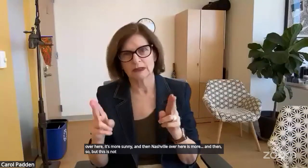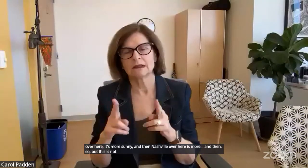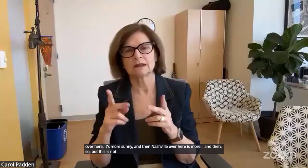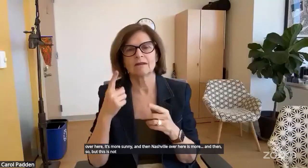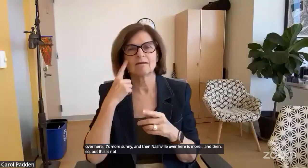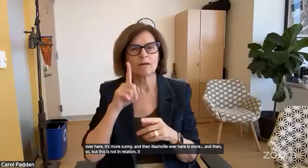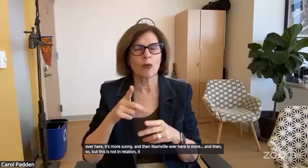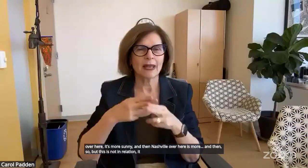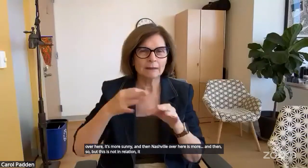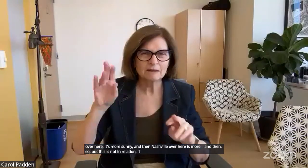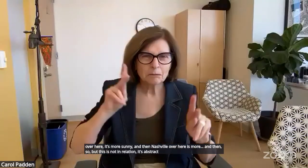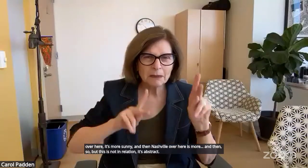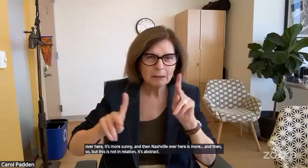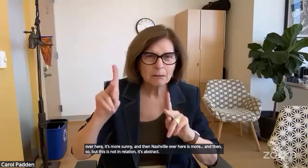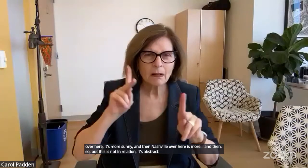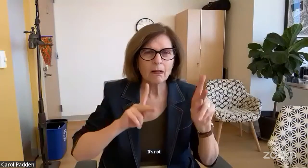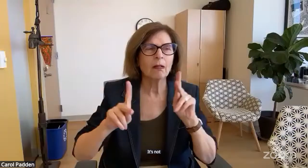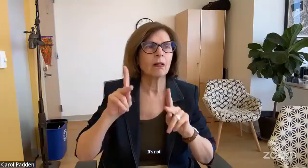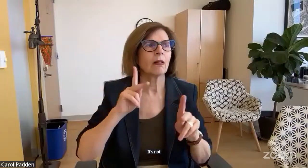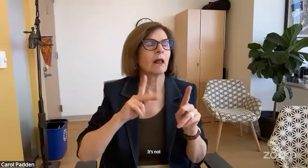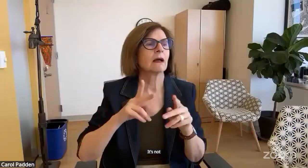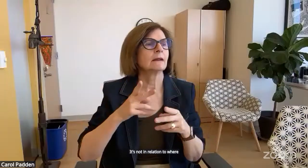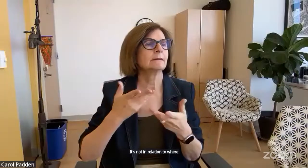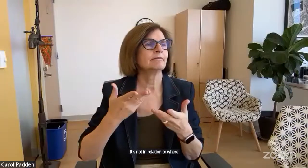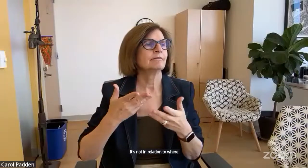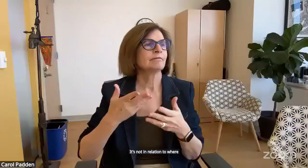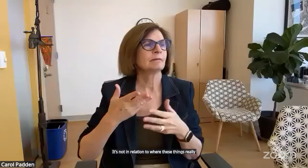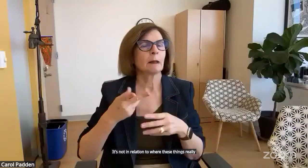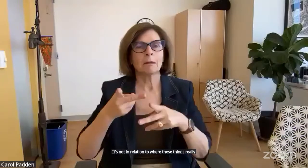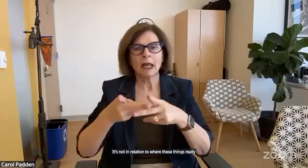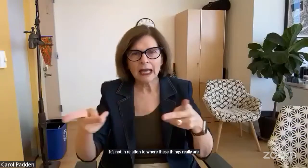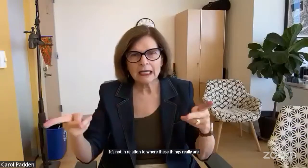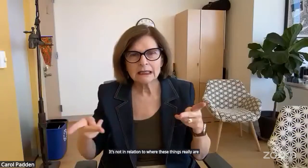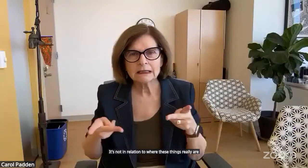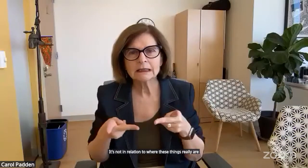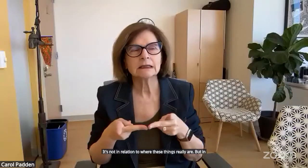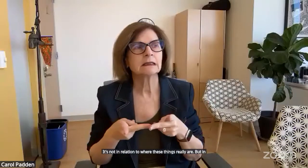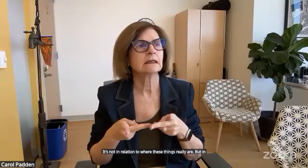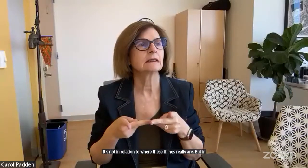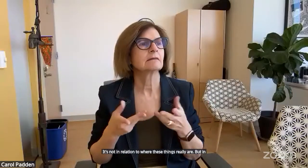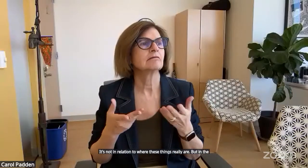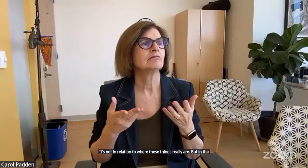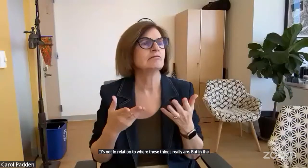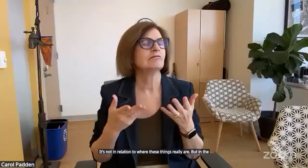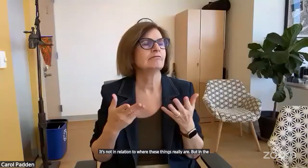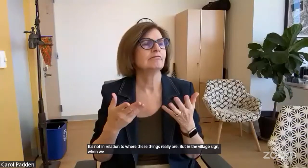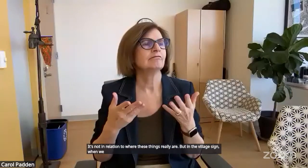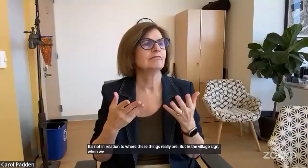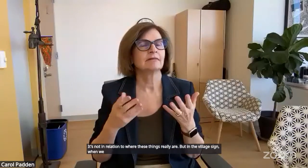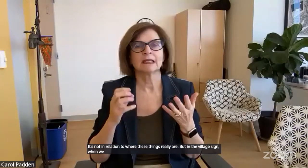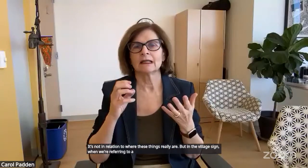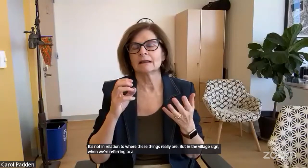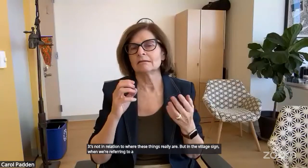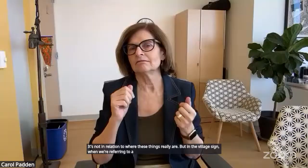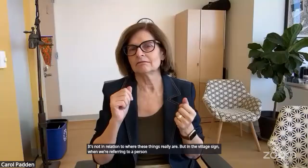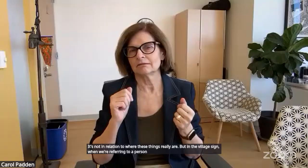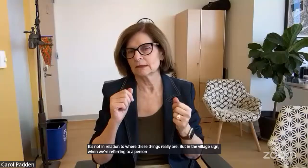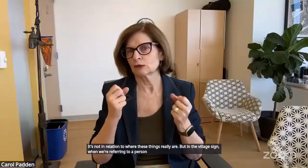it's abstract. It's not in relation to where these things really are. But in the village sign, when we're referring to a person or a